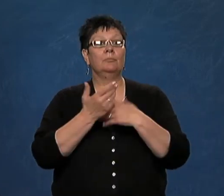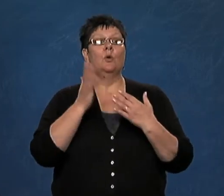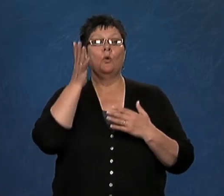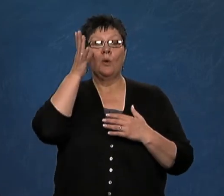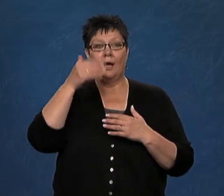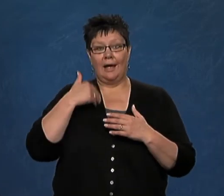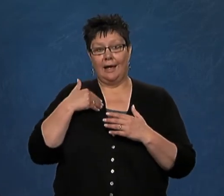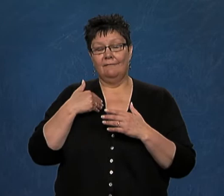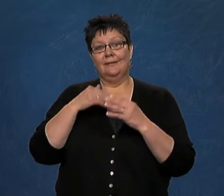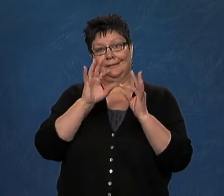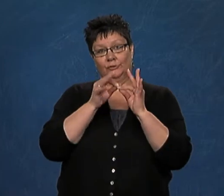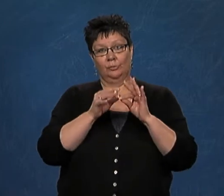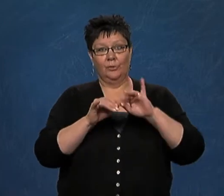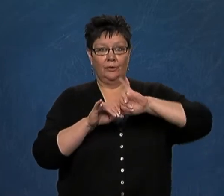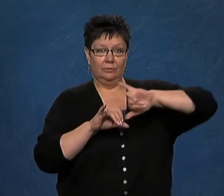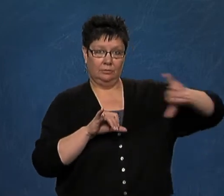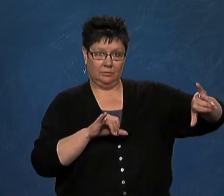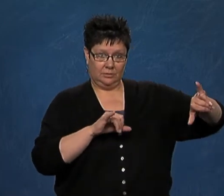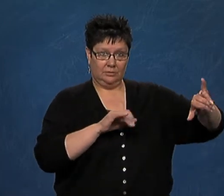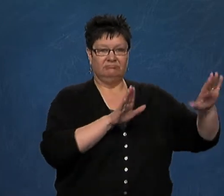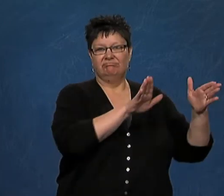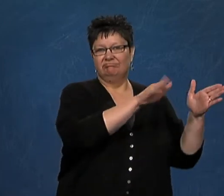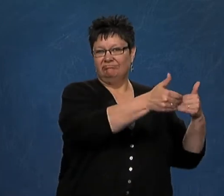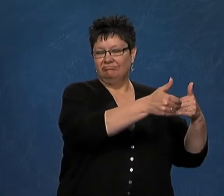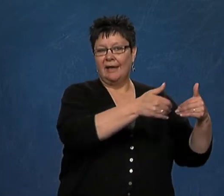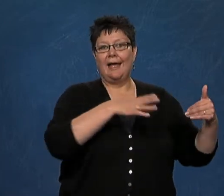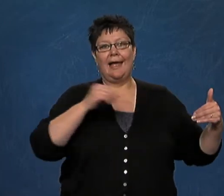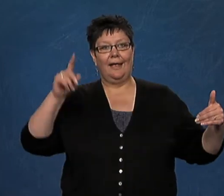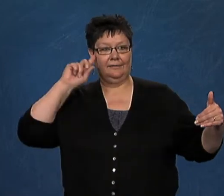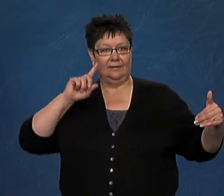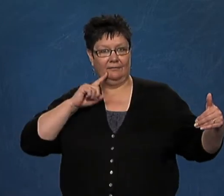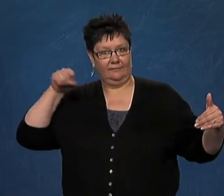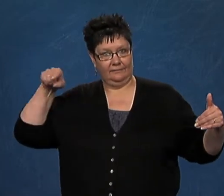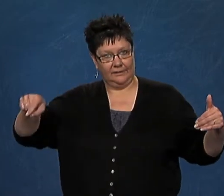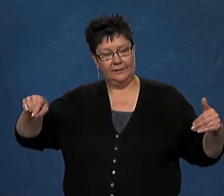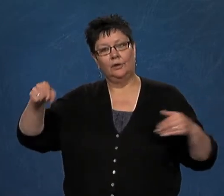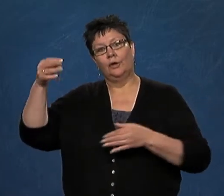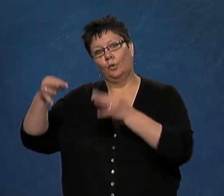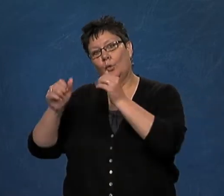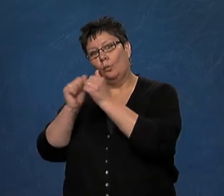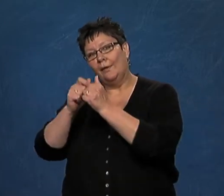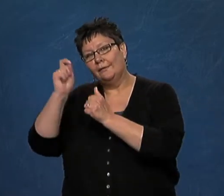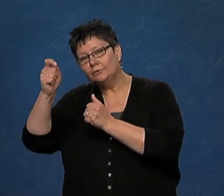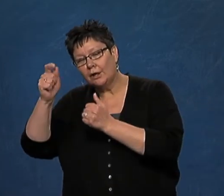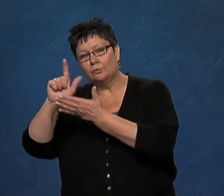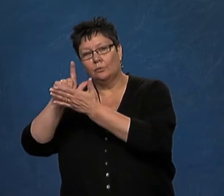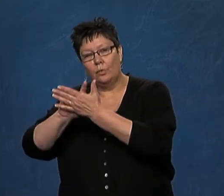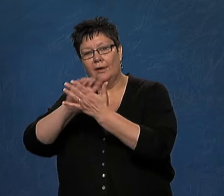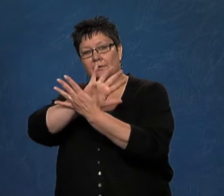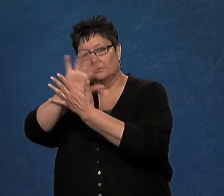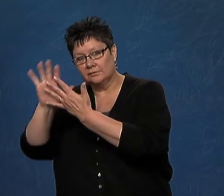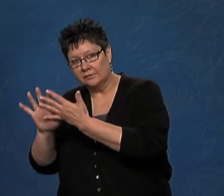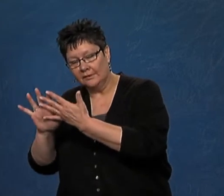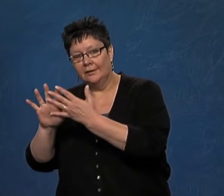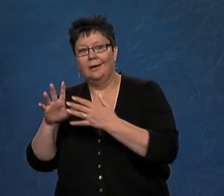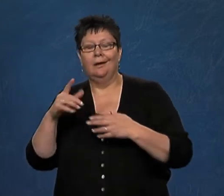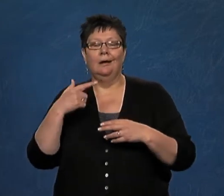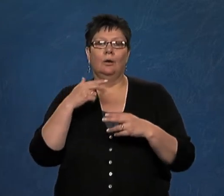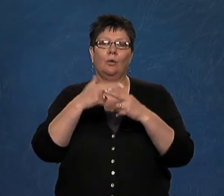The next setup is in the interpreter that's in another room, and the deaf person is in the